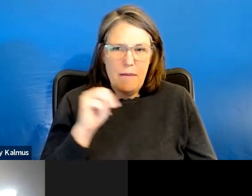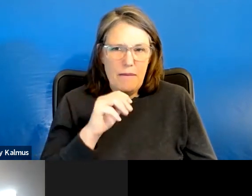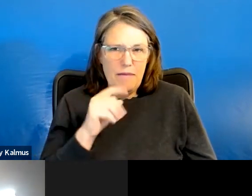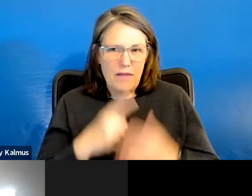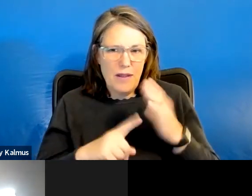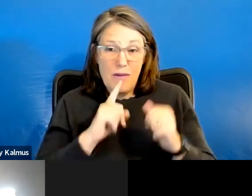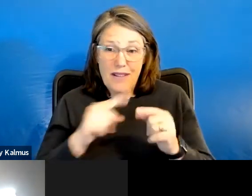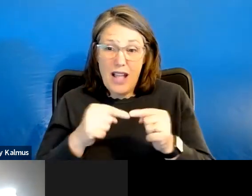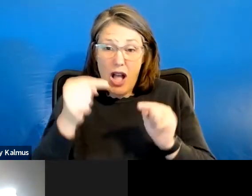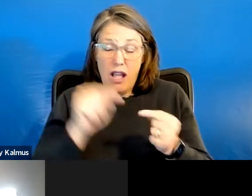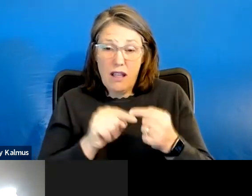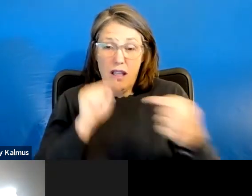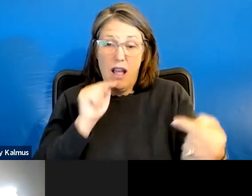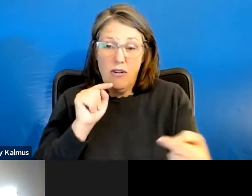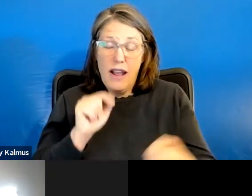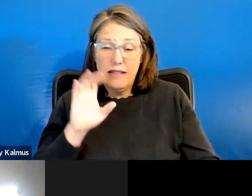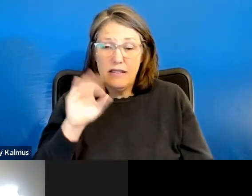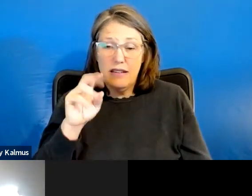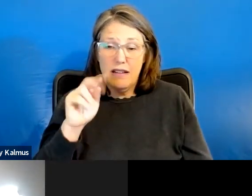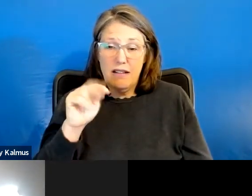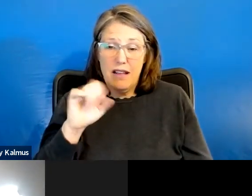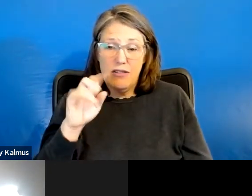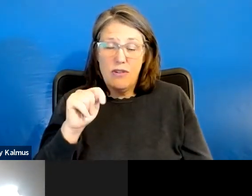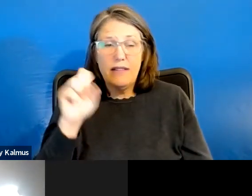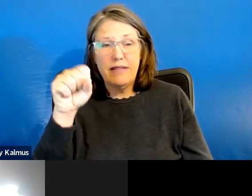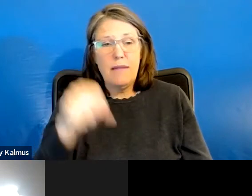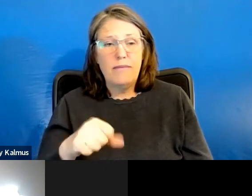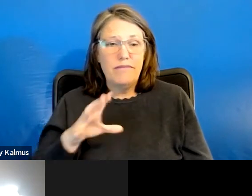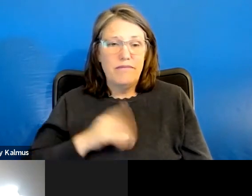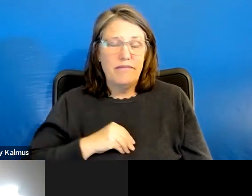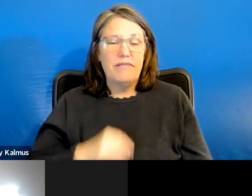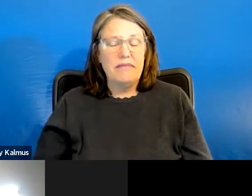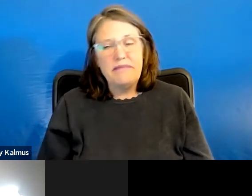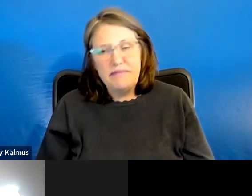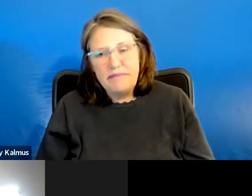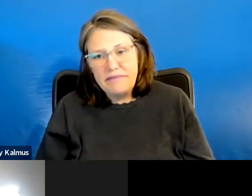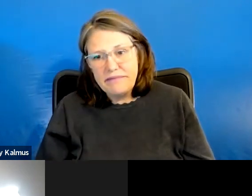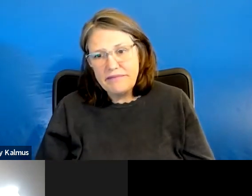What is contrast? Yep, we'll accept that.